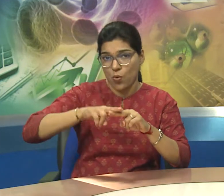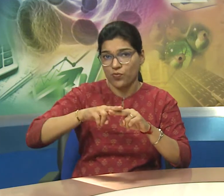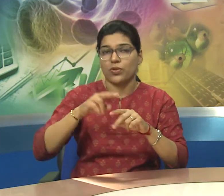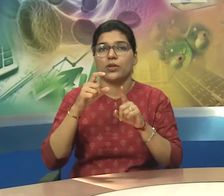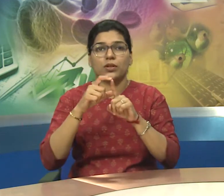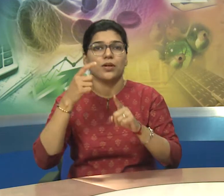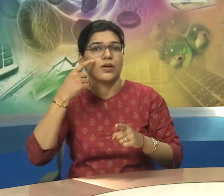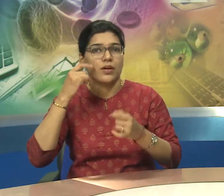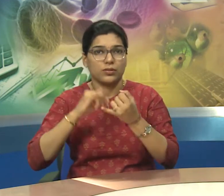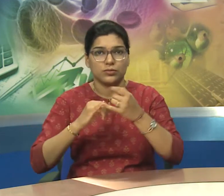of